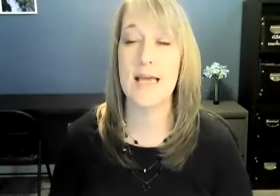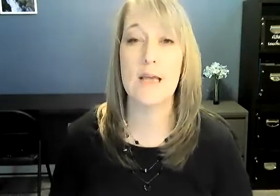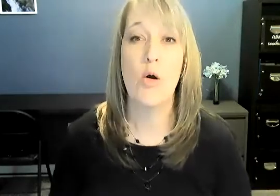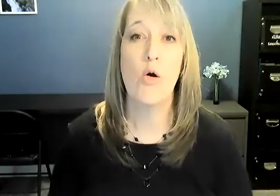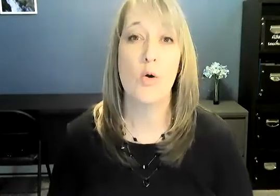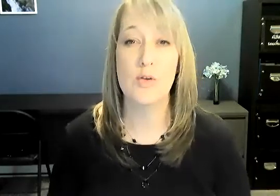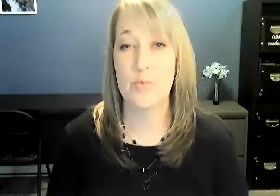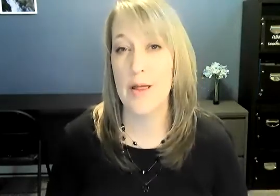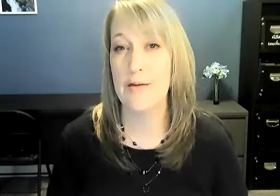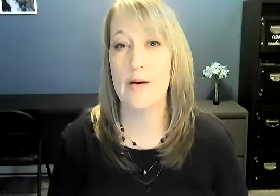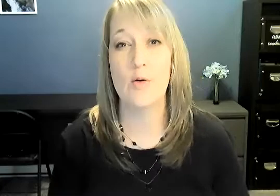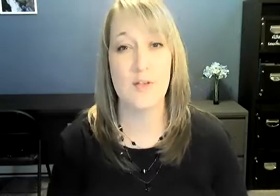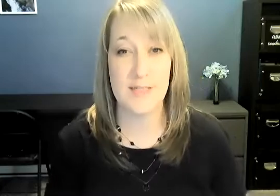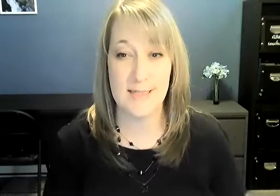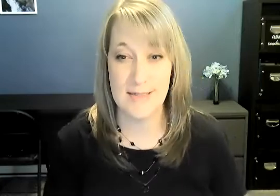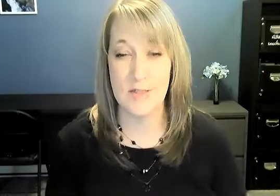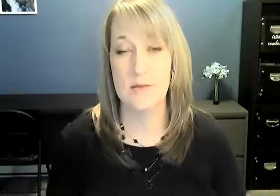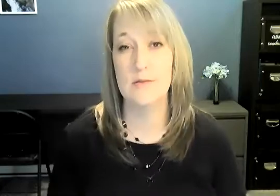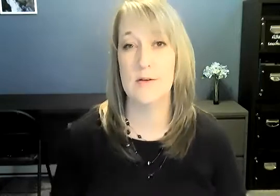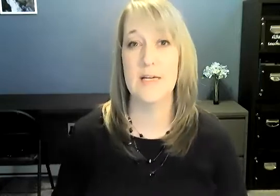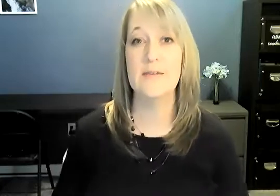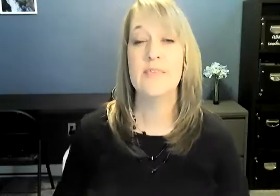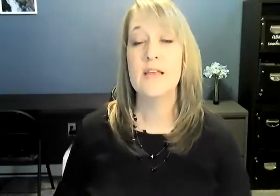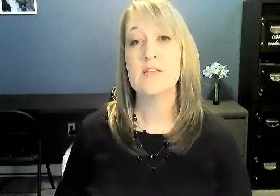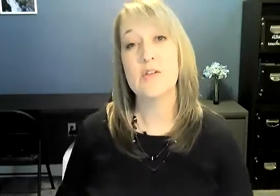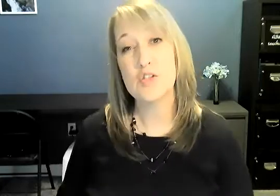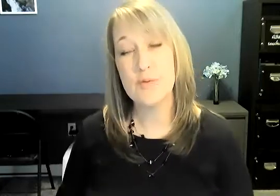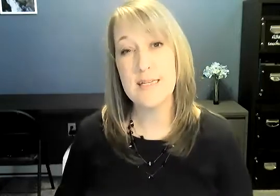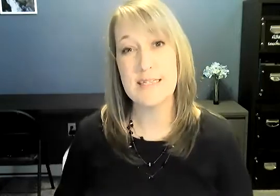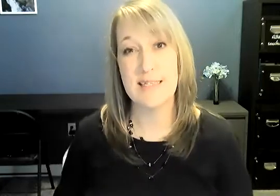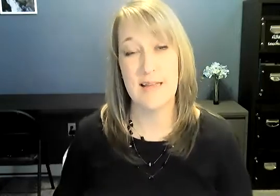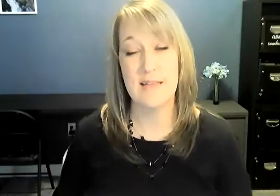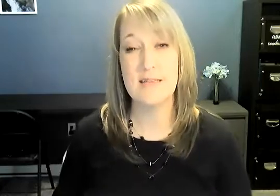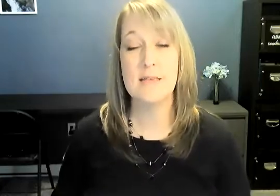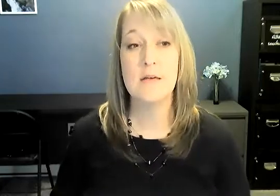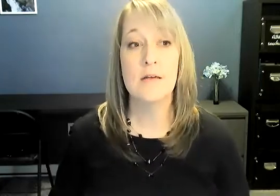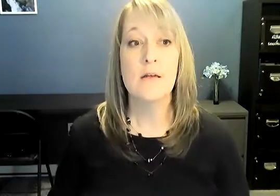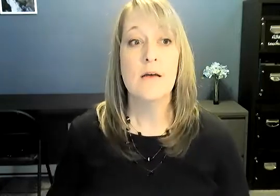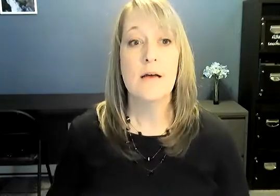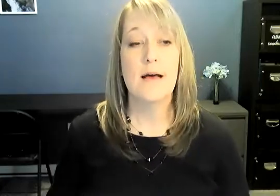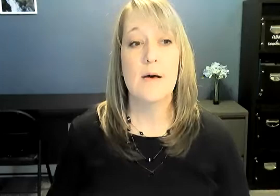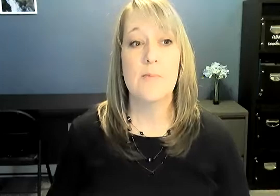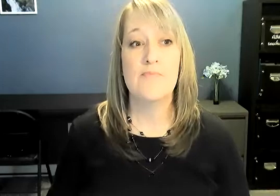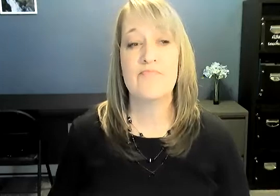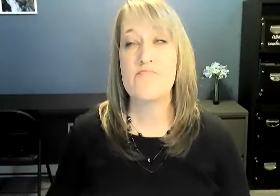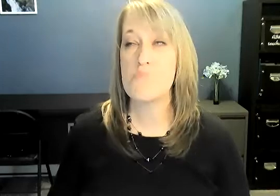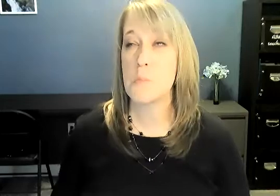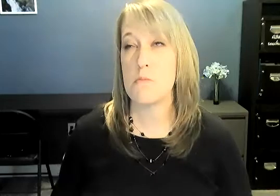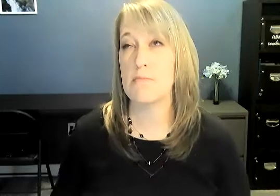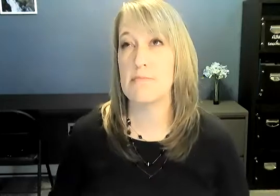say older brother, older sister, all right? So there are two ways to sign this. I